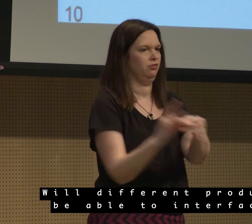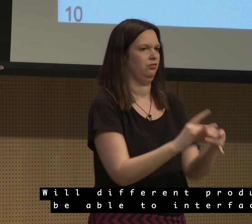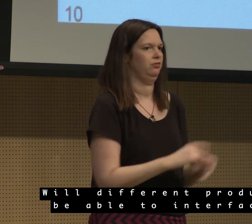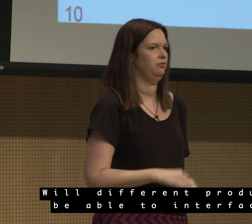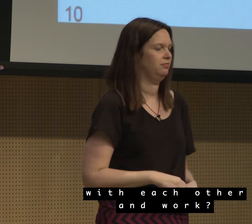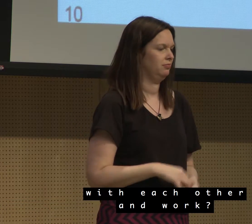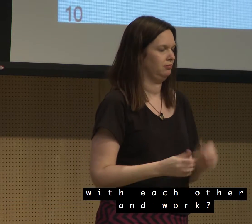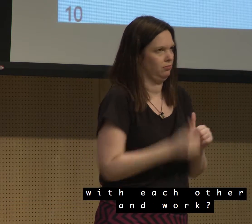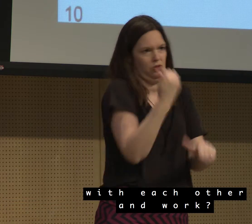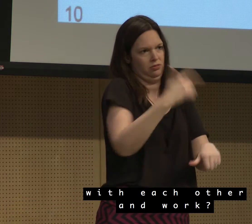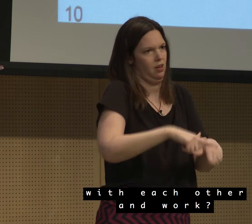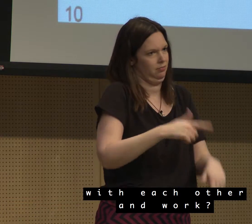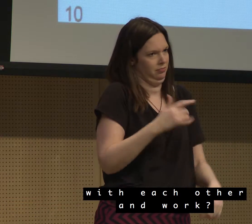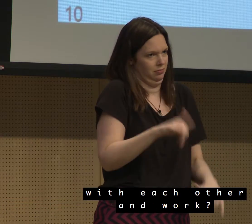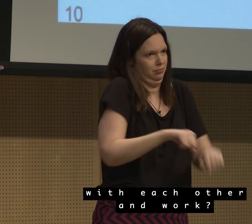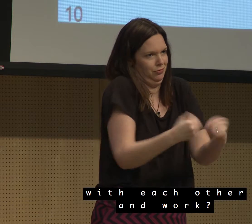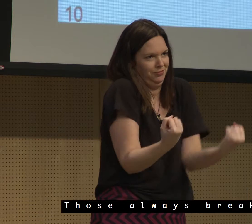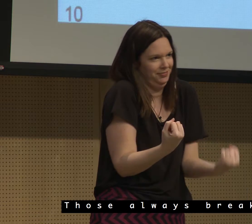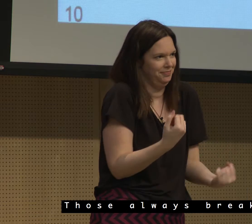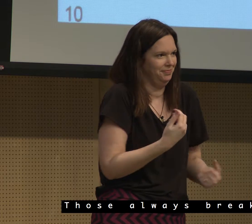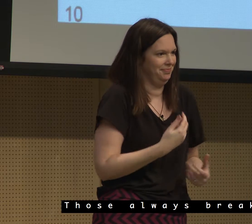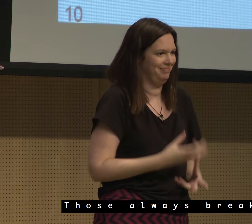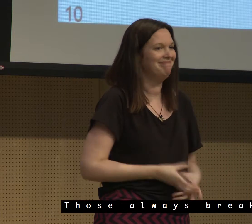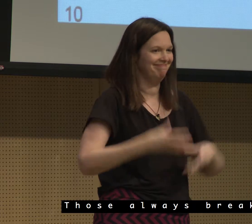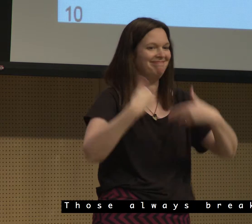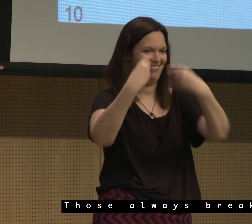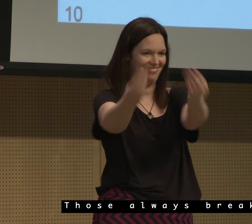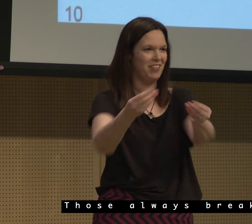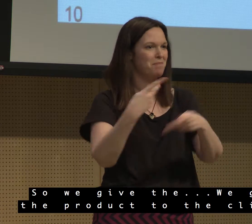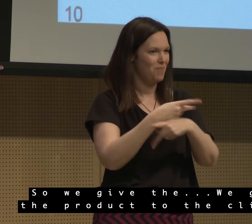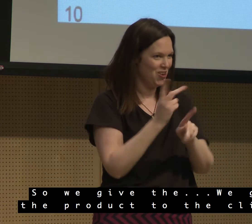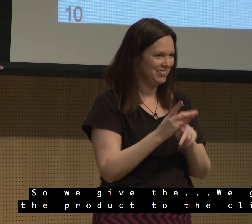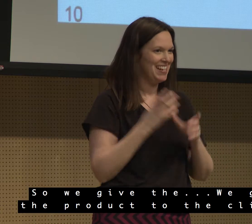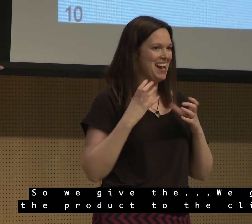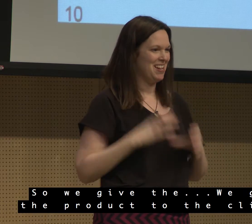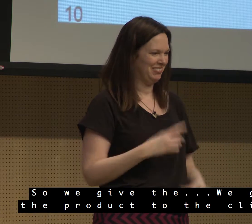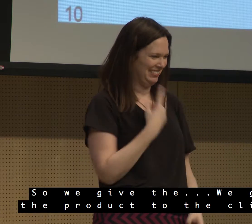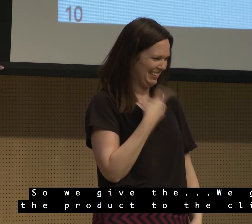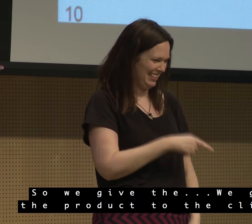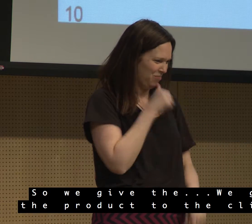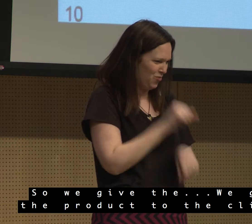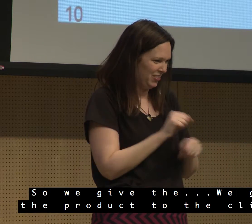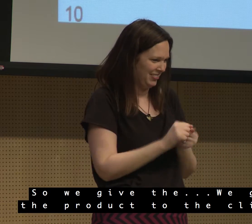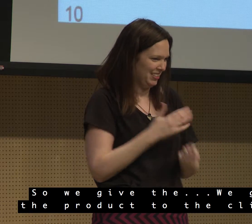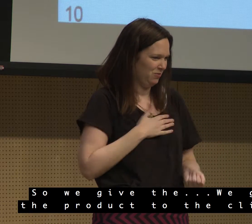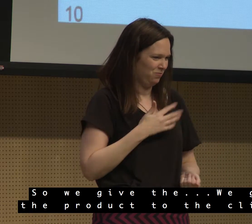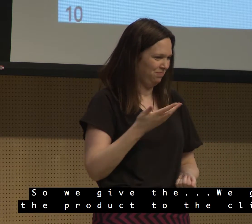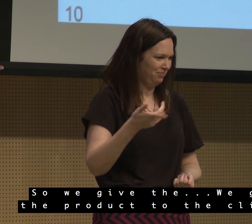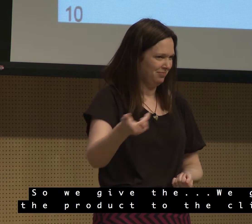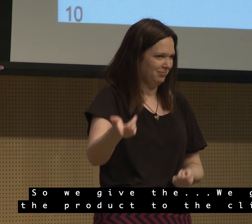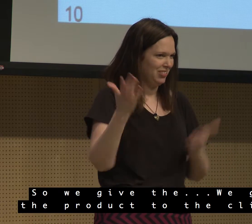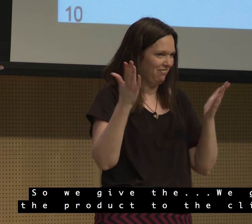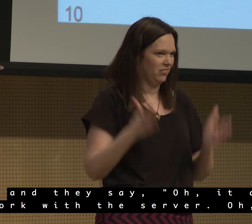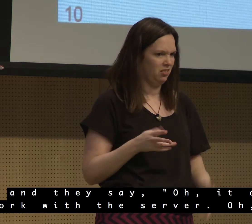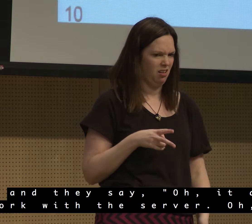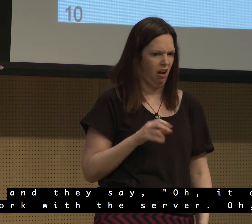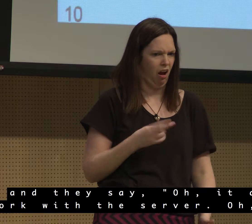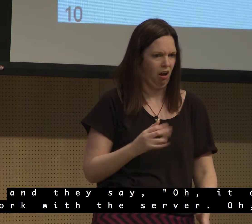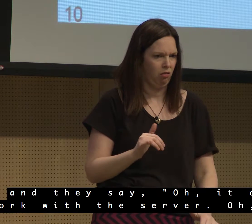able to interface with each other and work? Those always break. So they give the product to the client and they say,